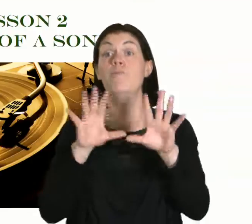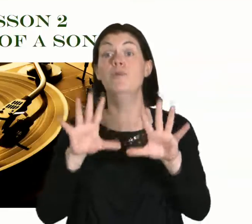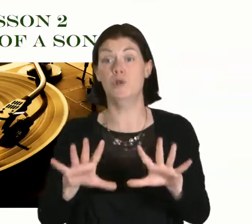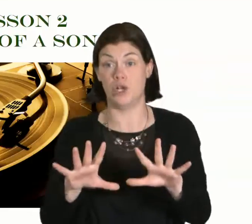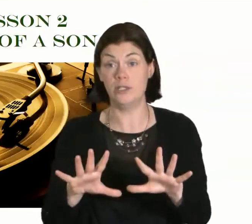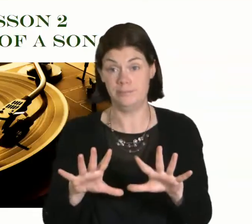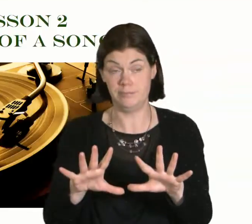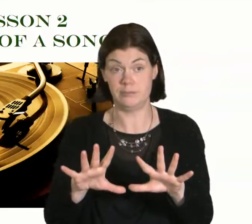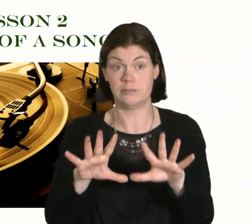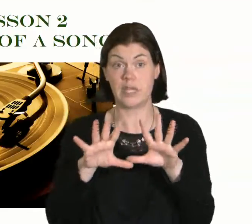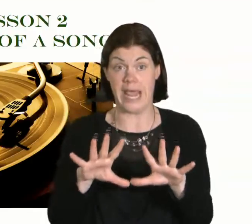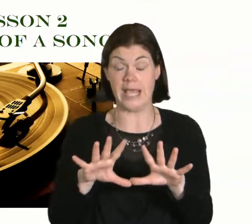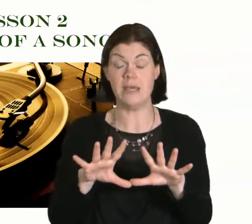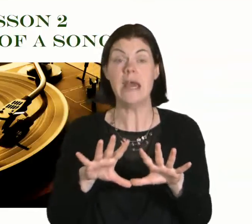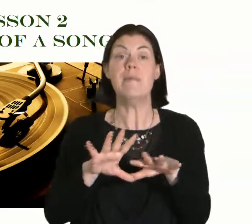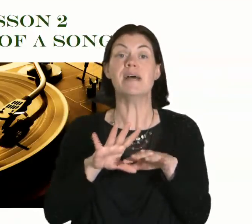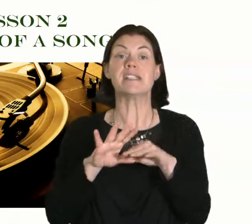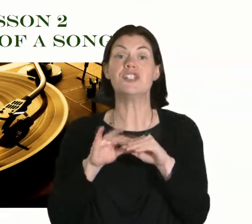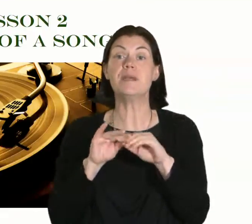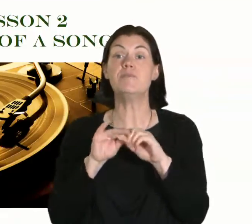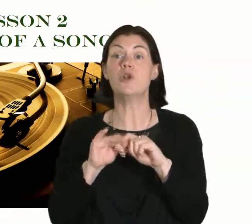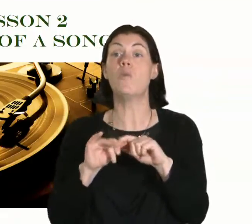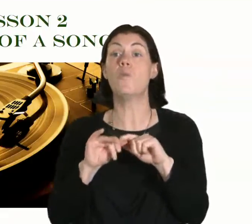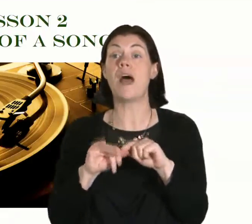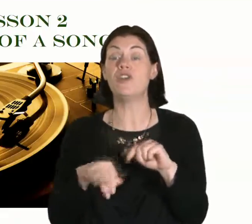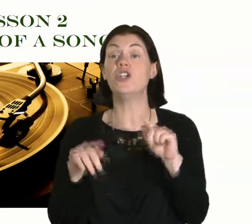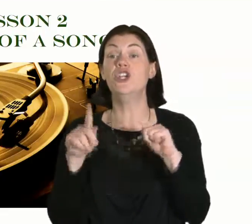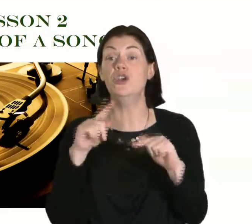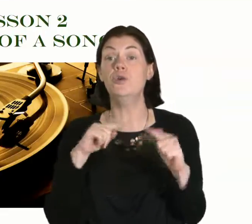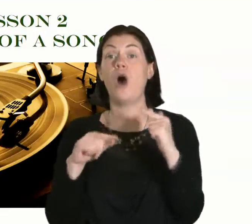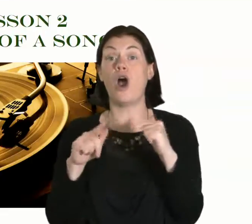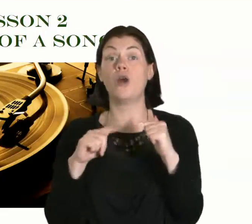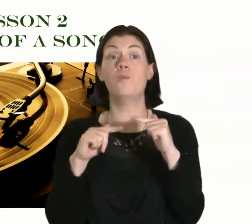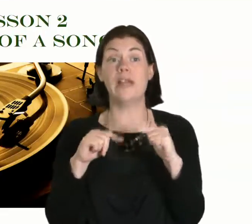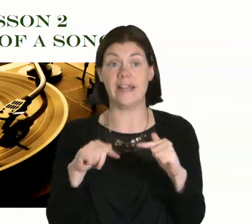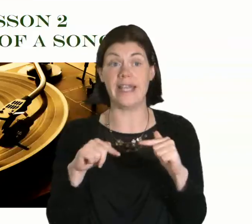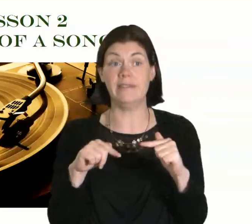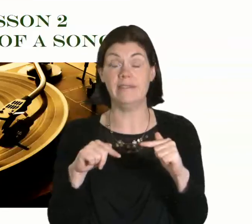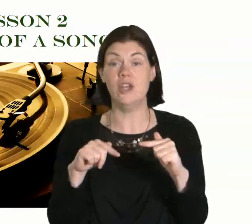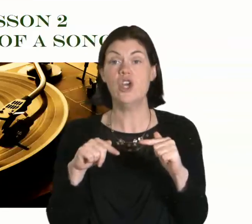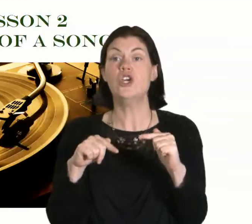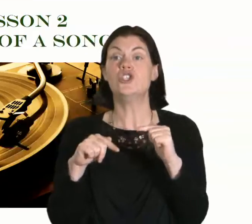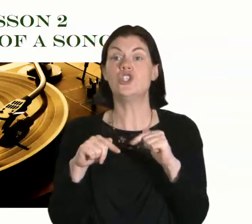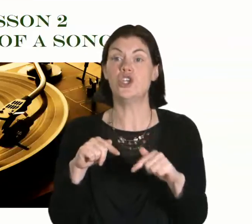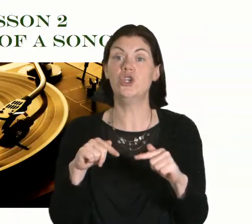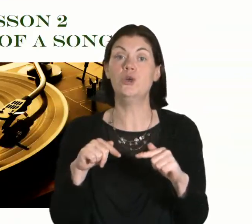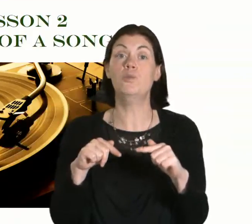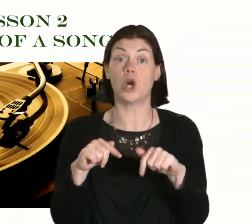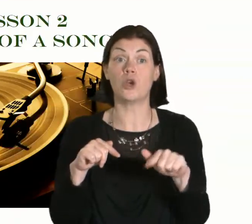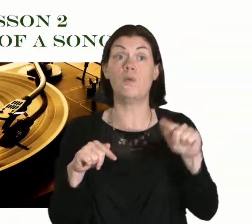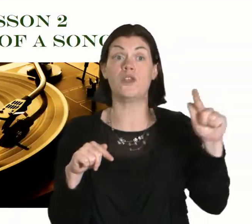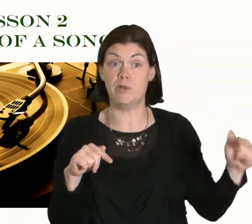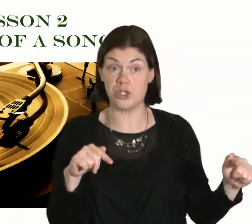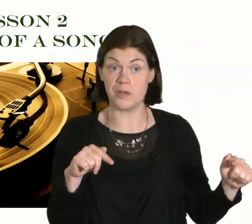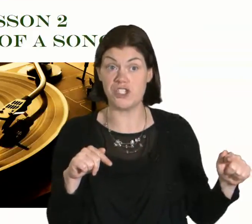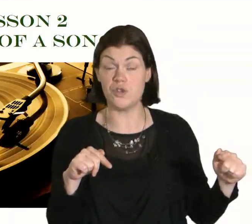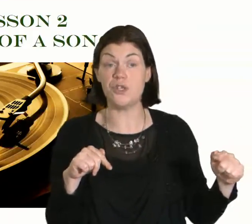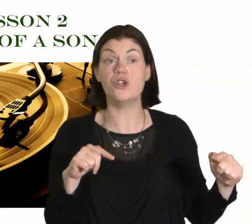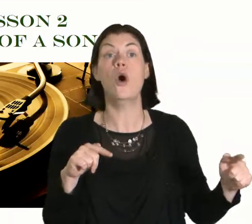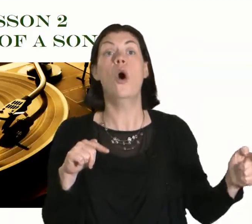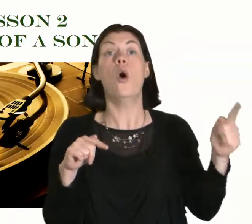in Moodle, okay? Message me in Moodle whether you are willing to work with a